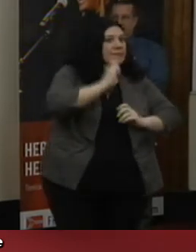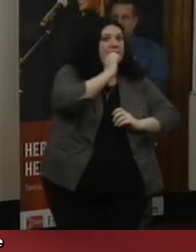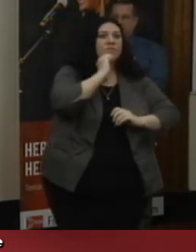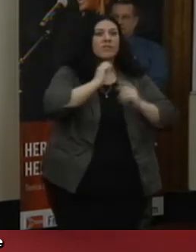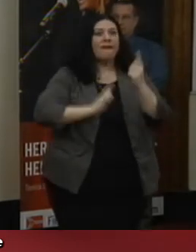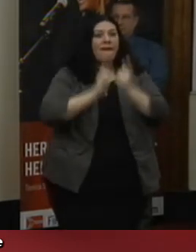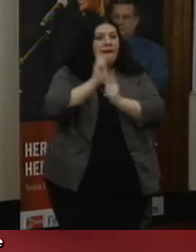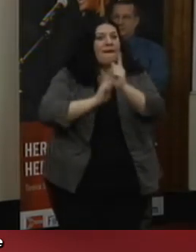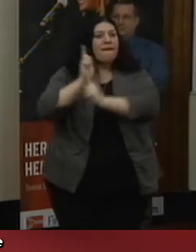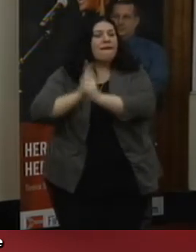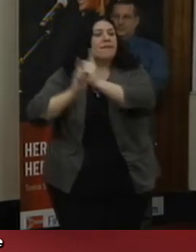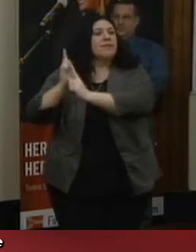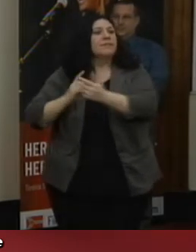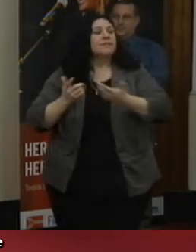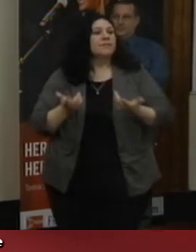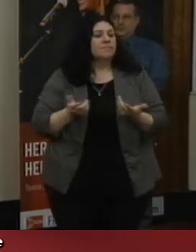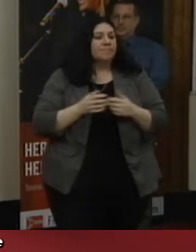and